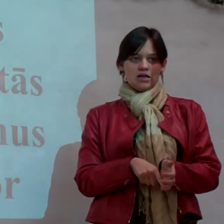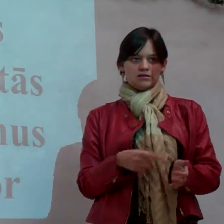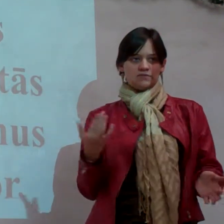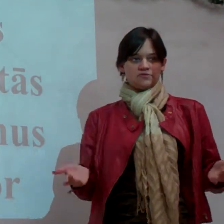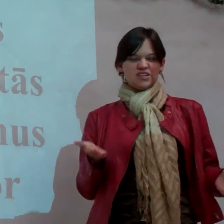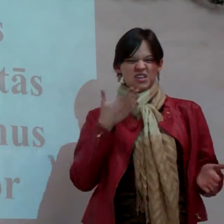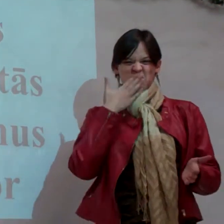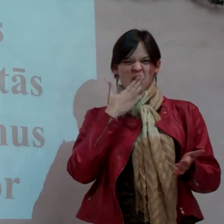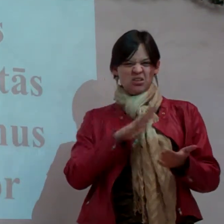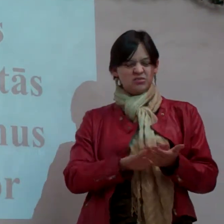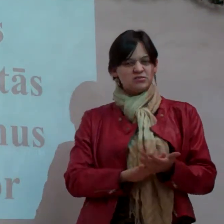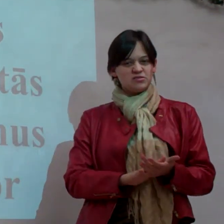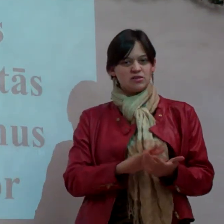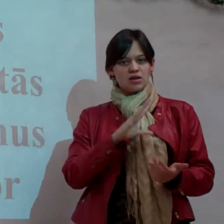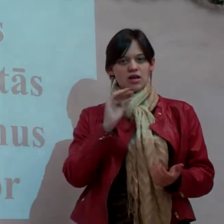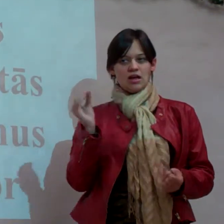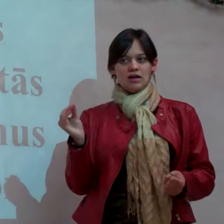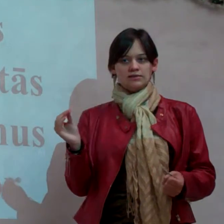est fortasse malus, et